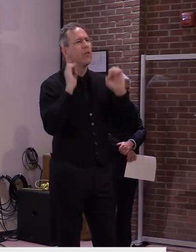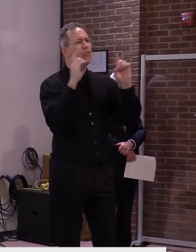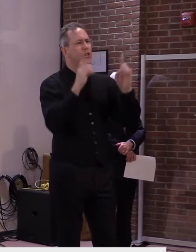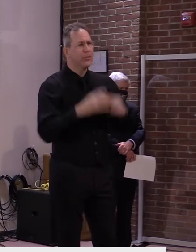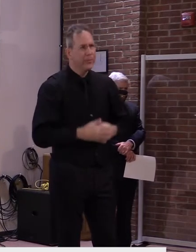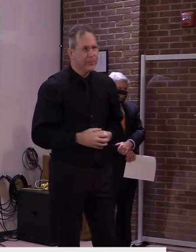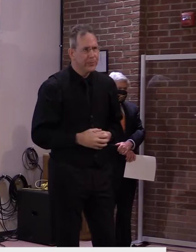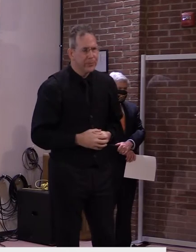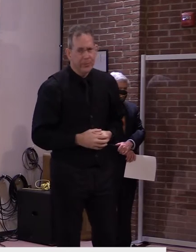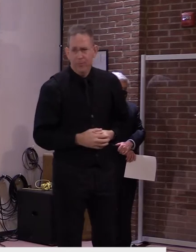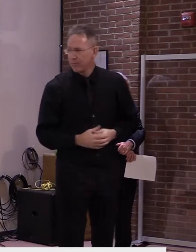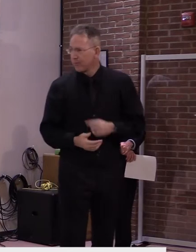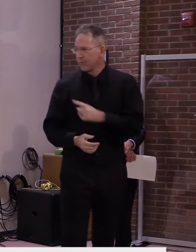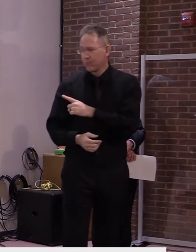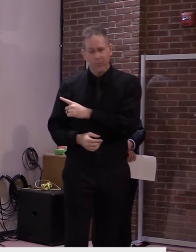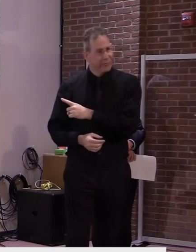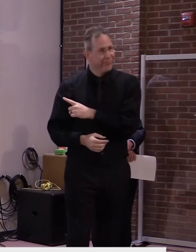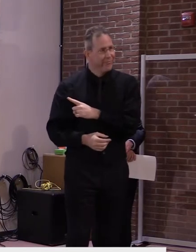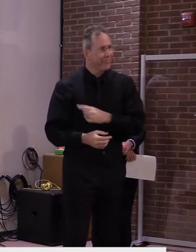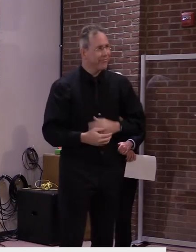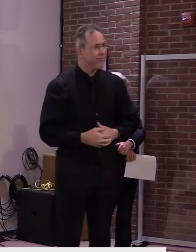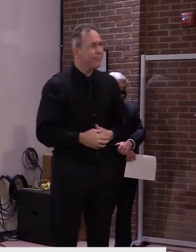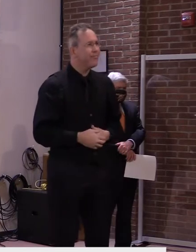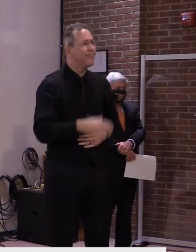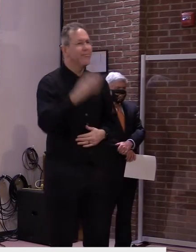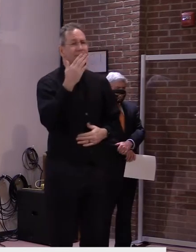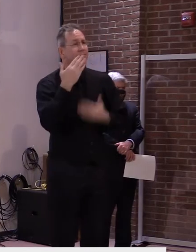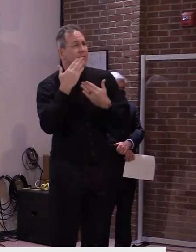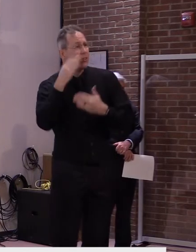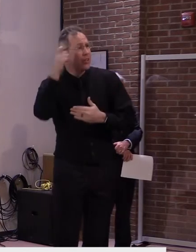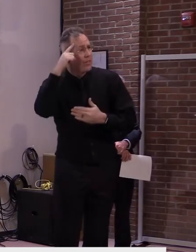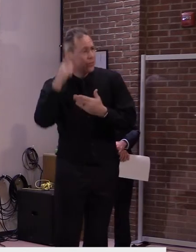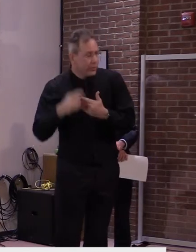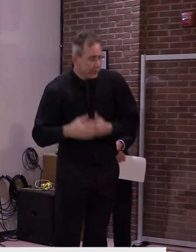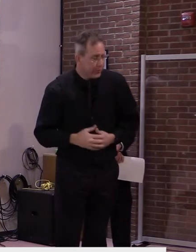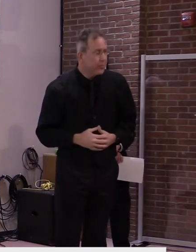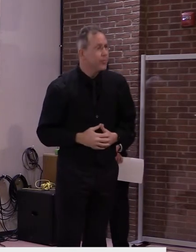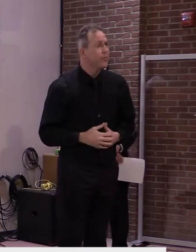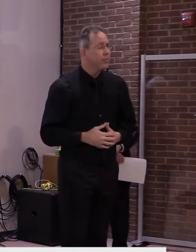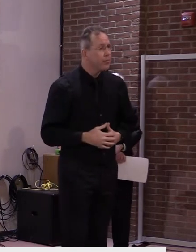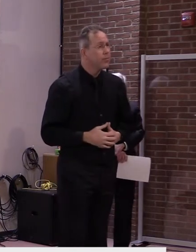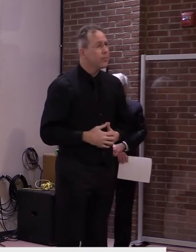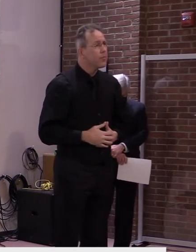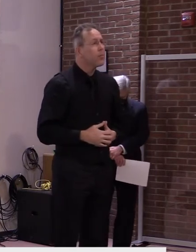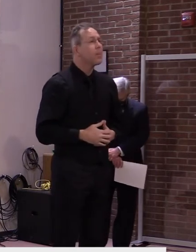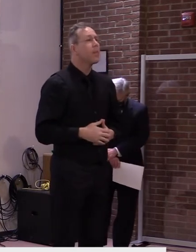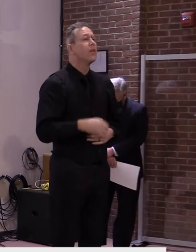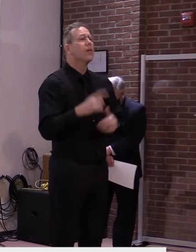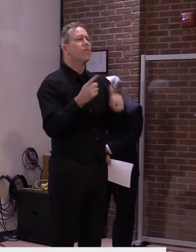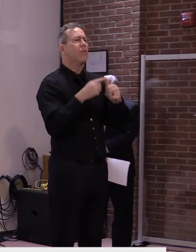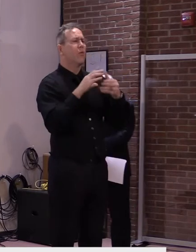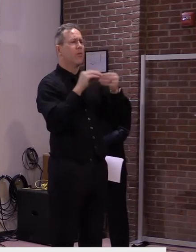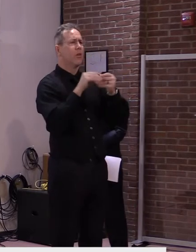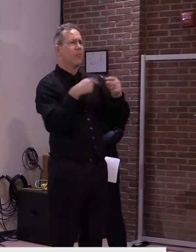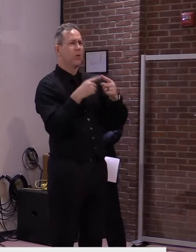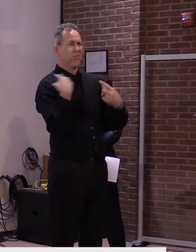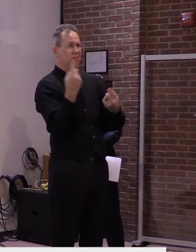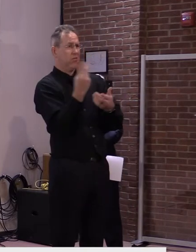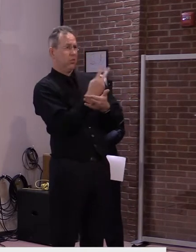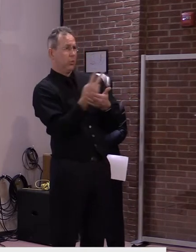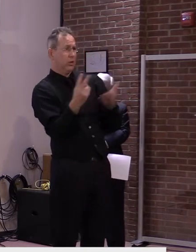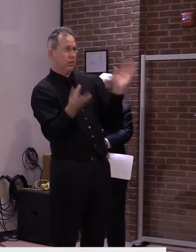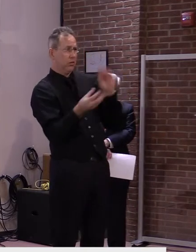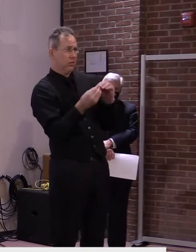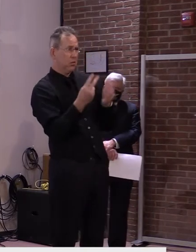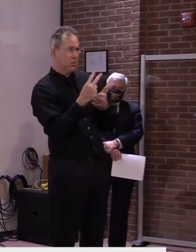Thank you, Governor. Good morning. I'll begin my update with a review of our surveillance testing data for the last 2 weeks, since I didn't give a report